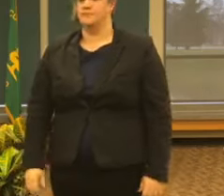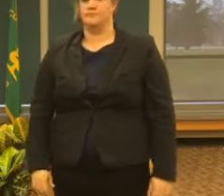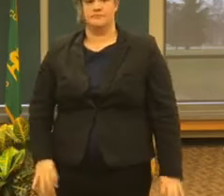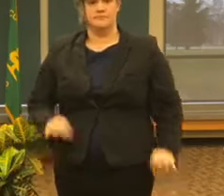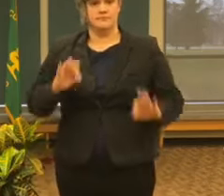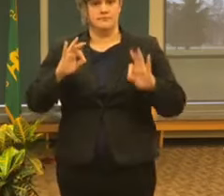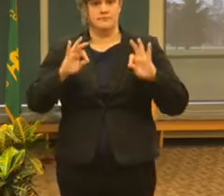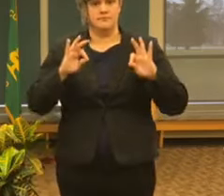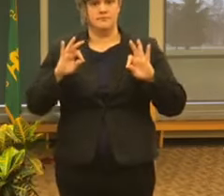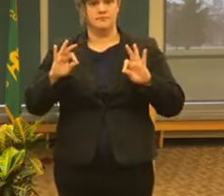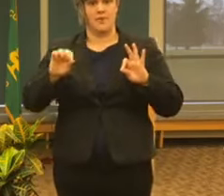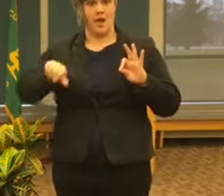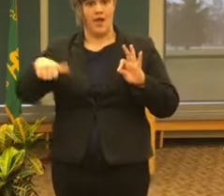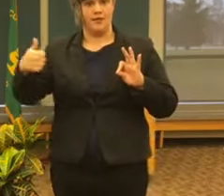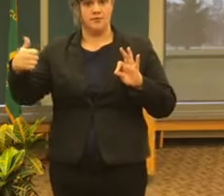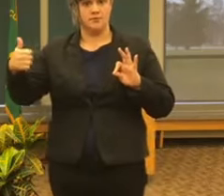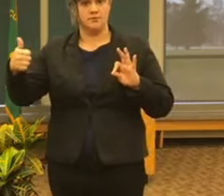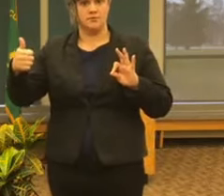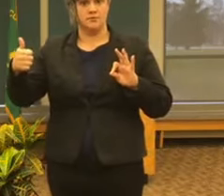All right. Anybody else?